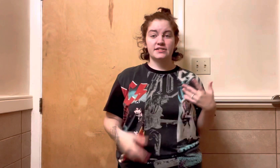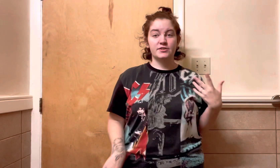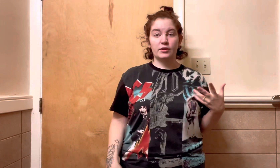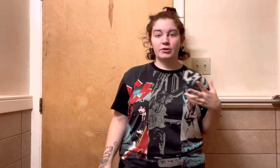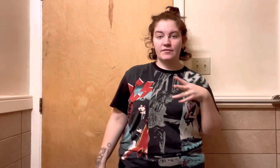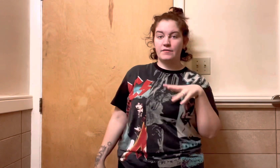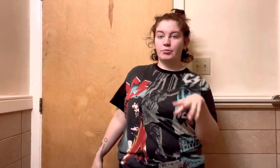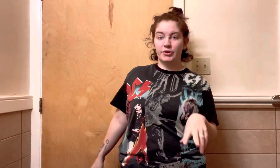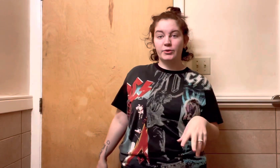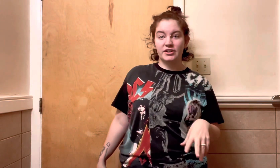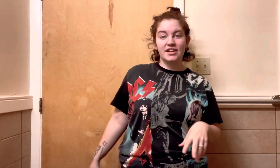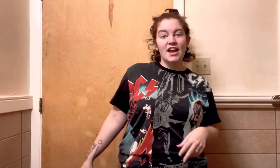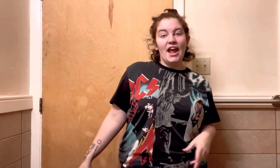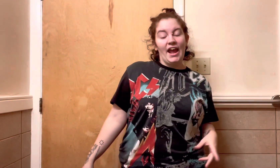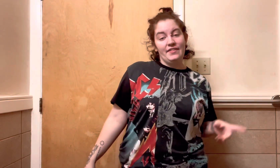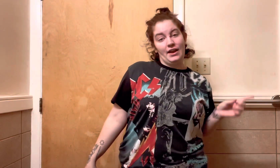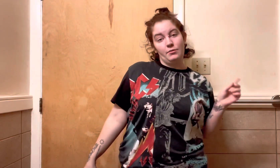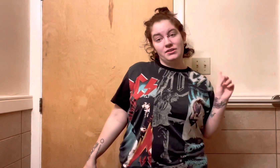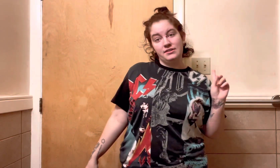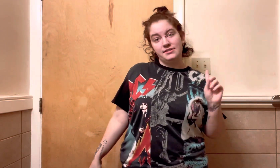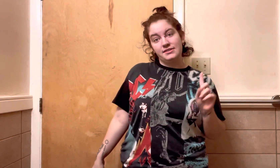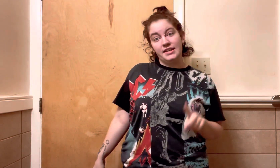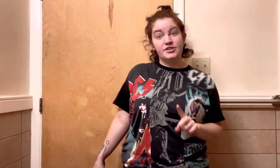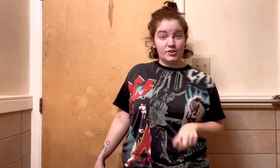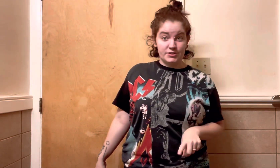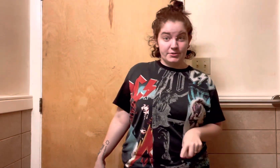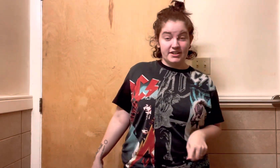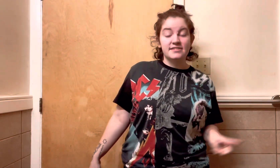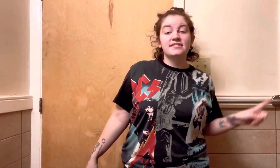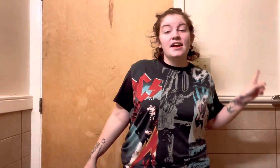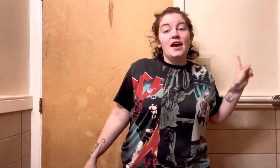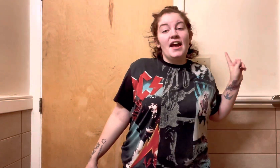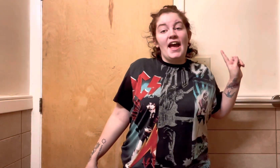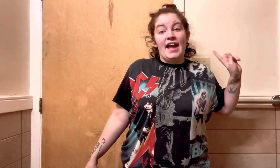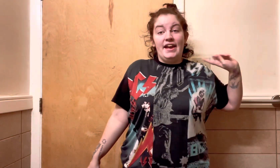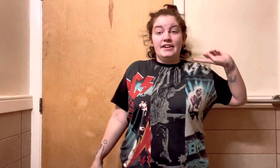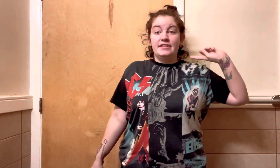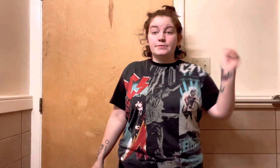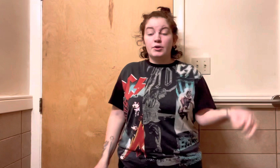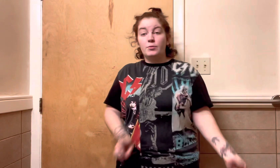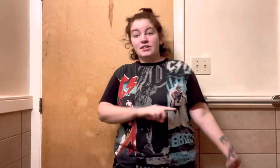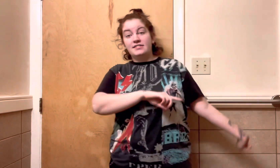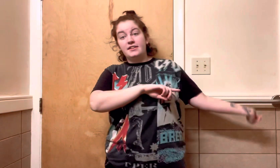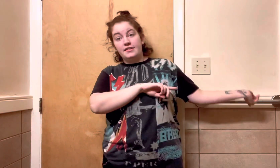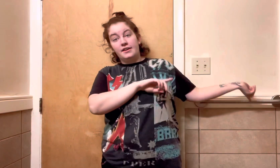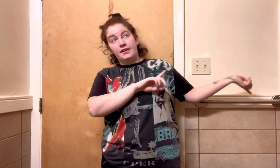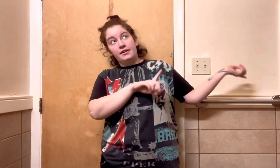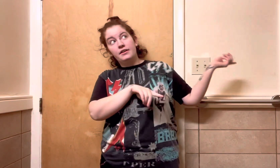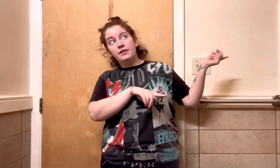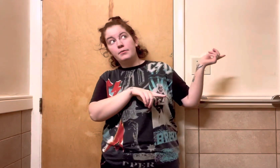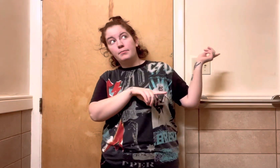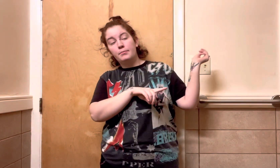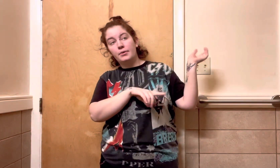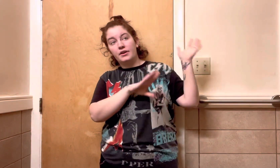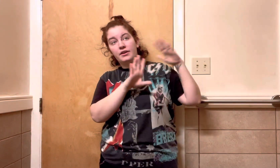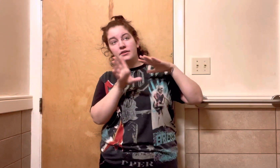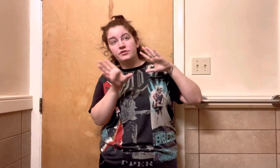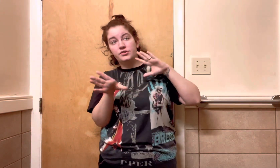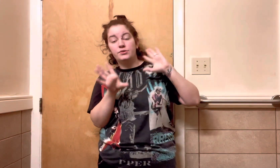this is the only book I've ever pre-ordered and that was It Starts With Us and this book was the book to